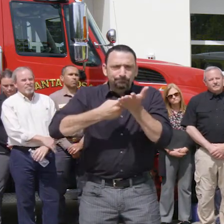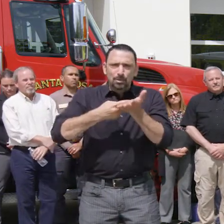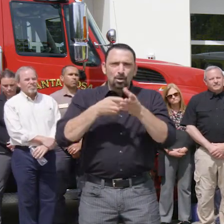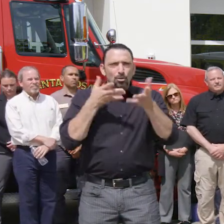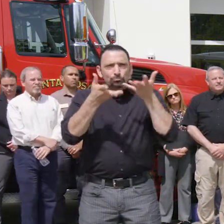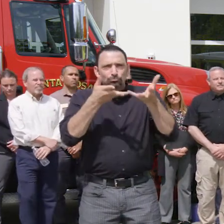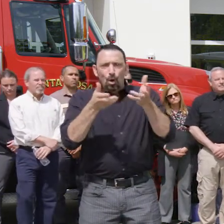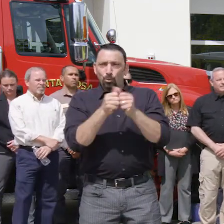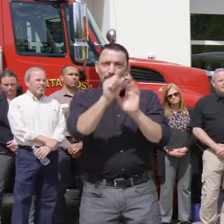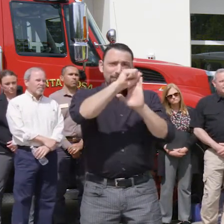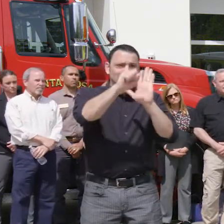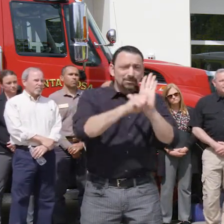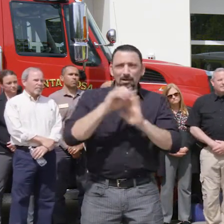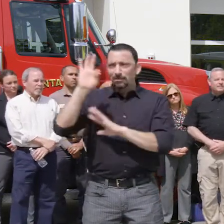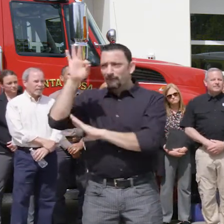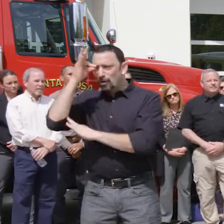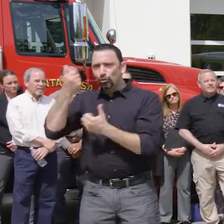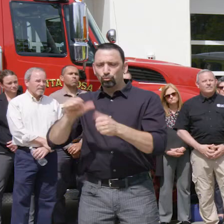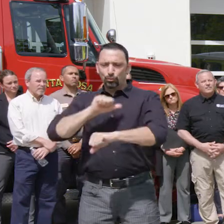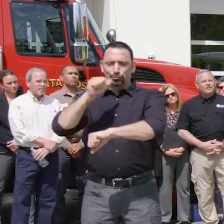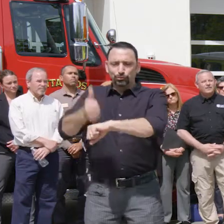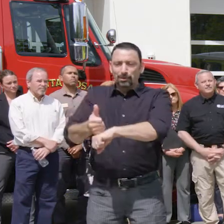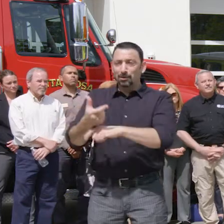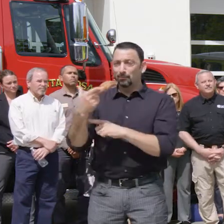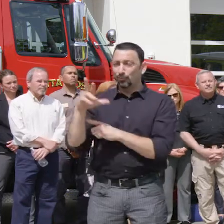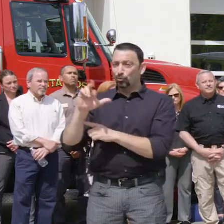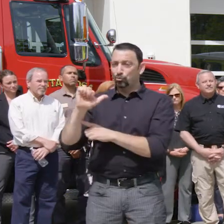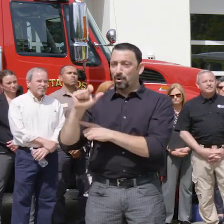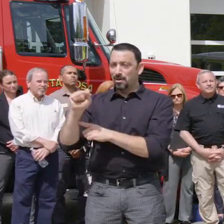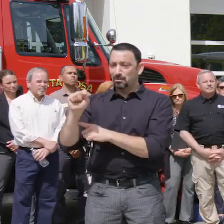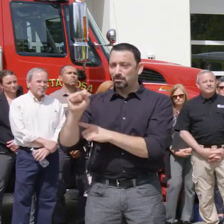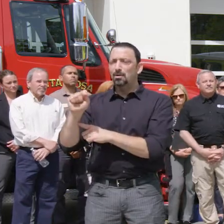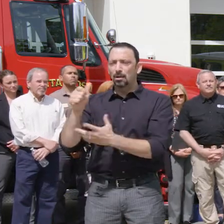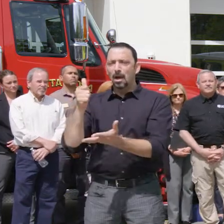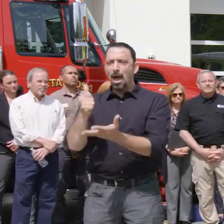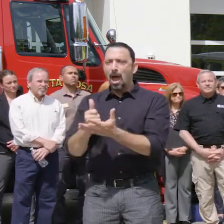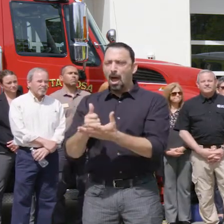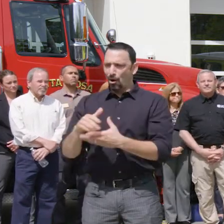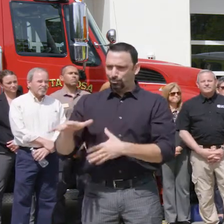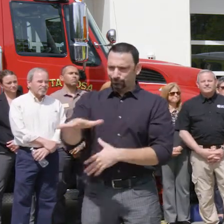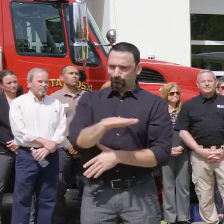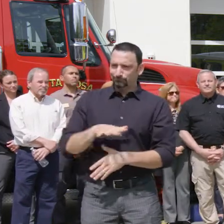and the funding in place so they can continue with the recovery.